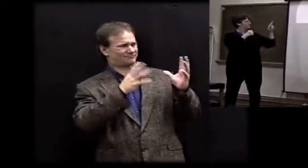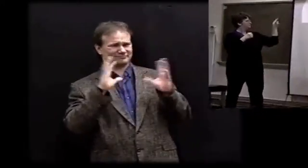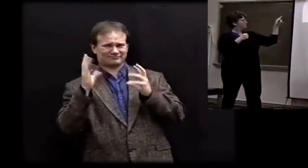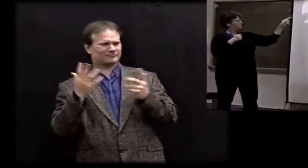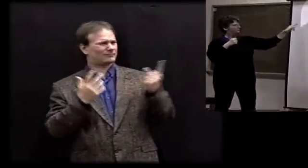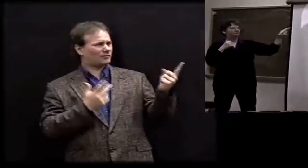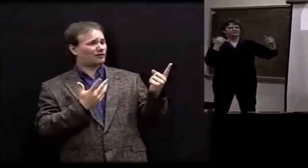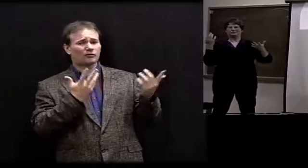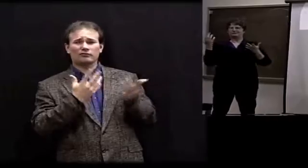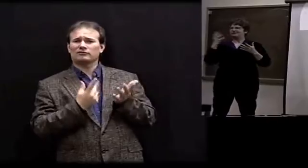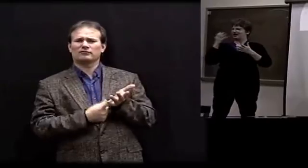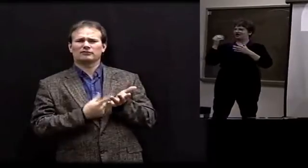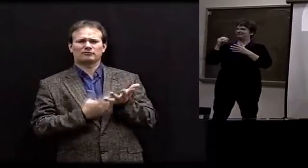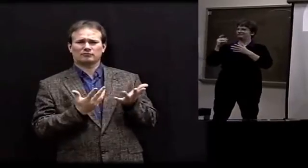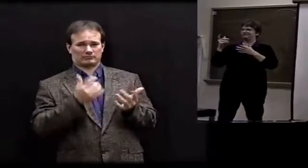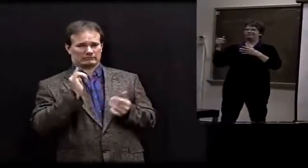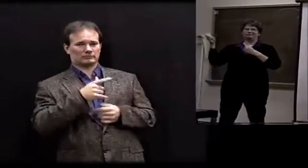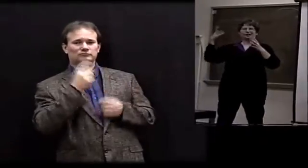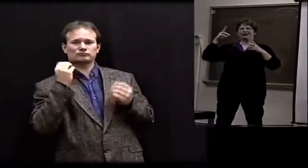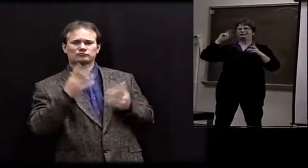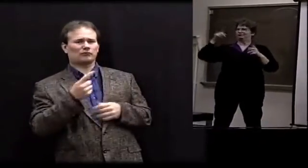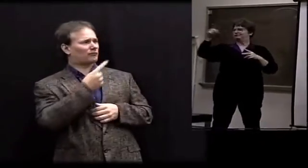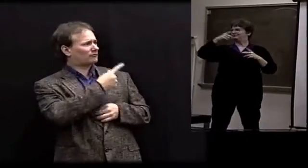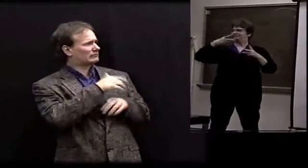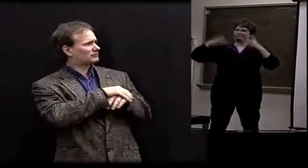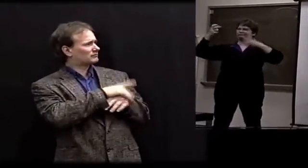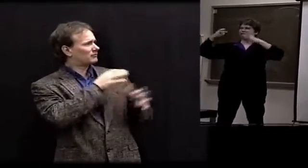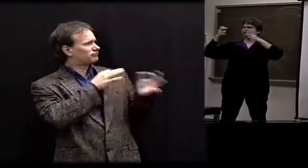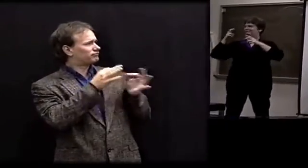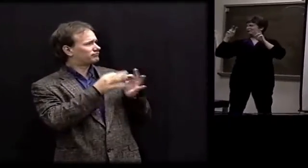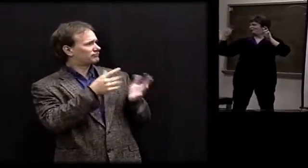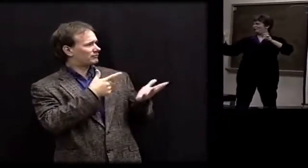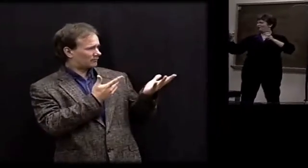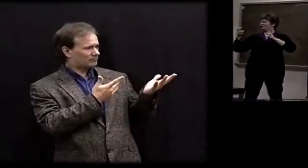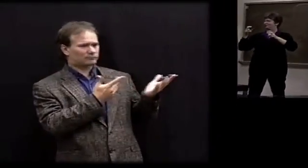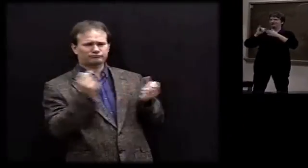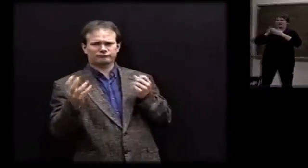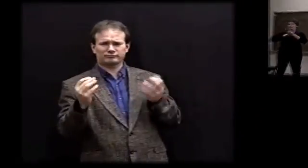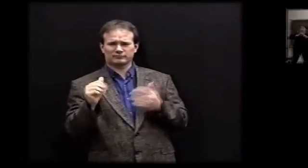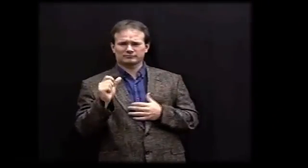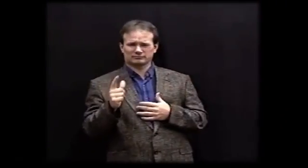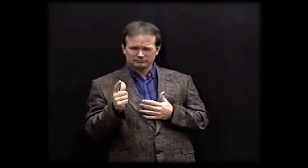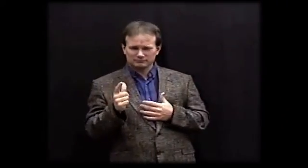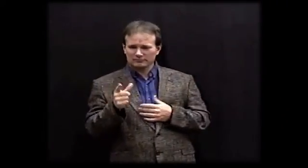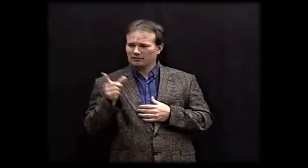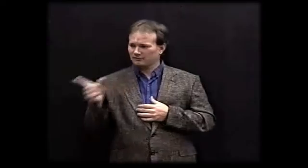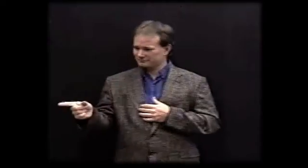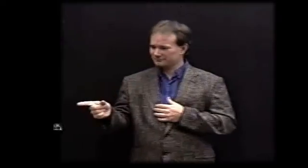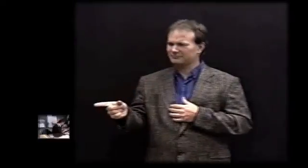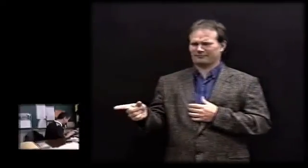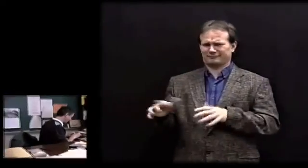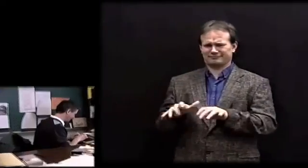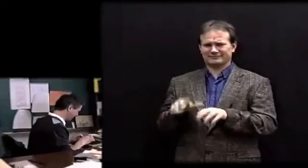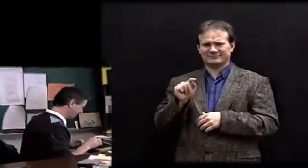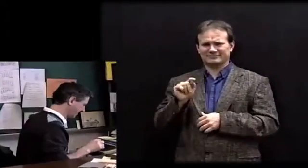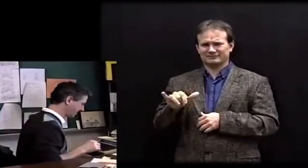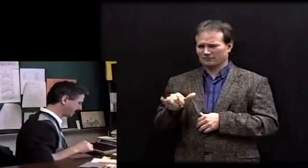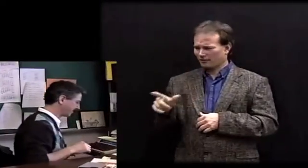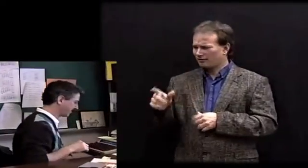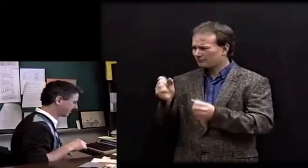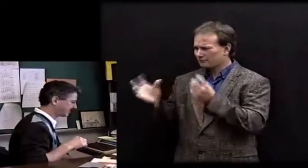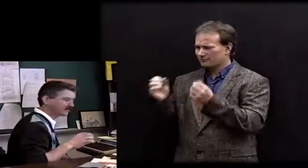You just saw two videos, one in which a woman was explaining English while using ASL, and another of a person typing